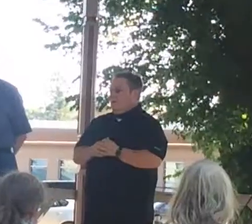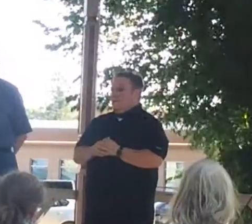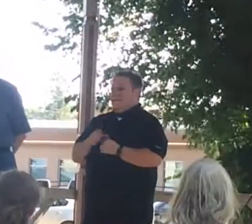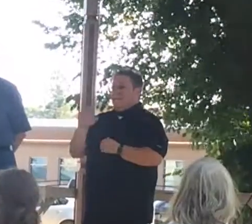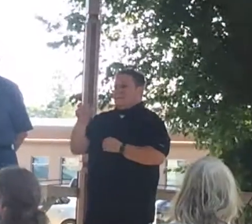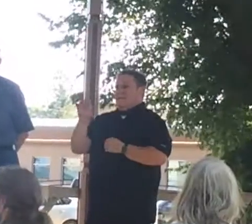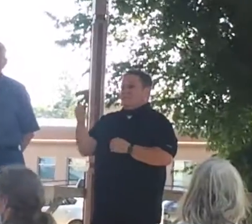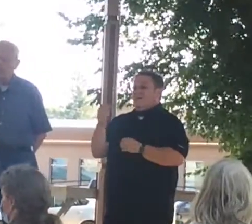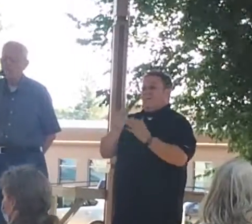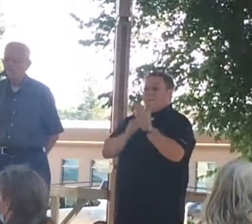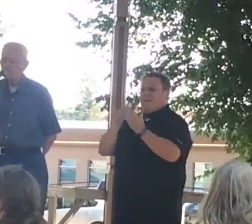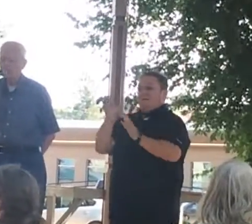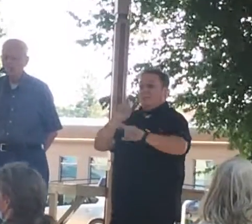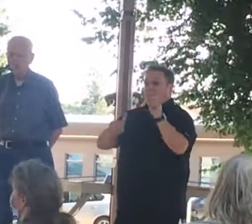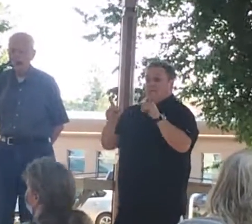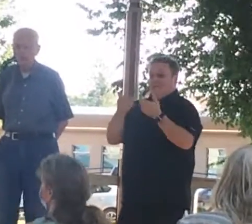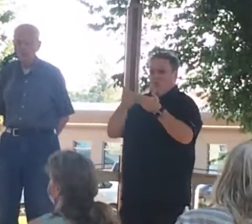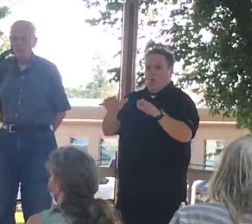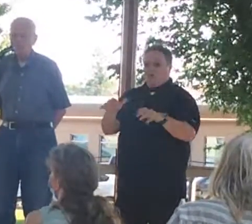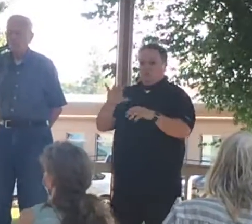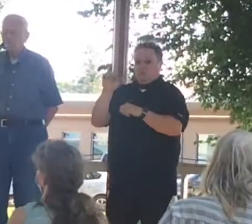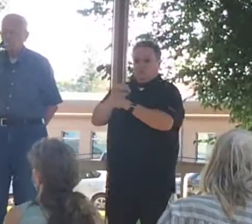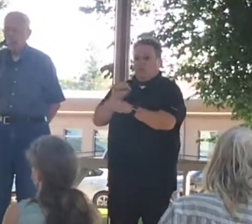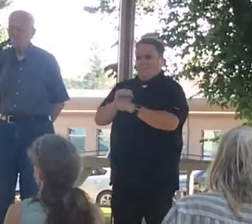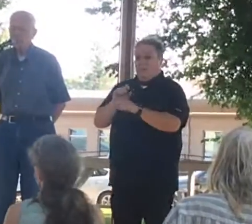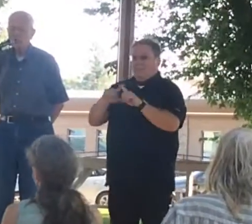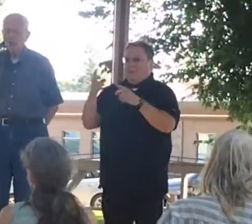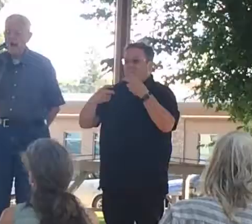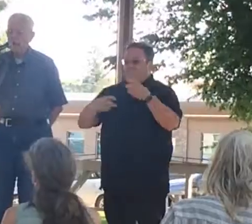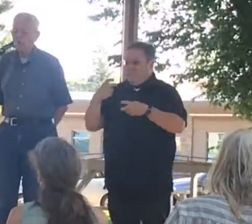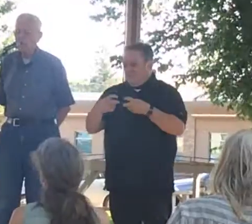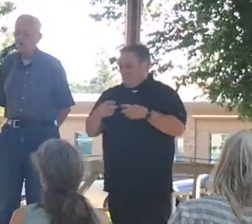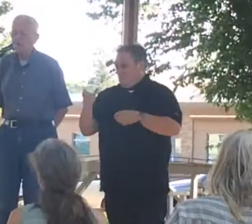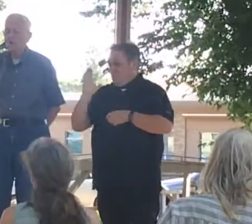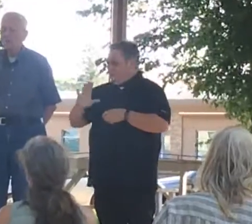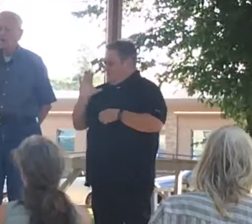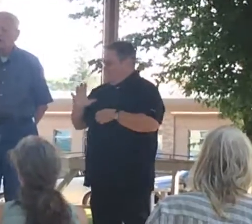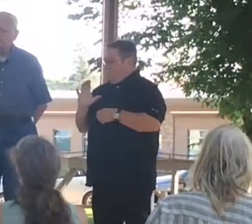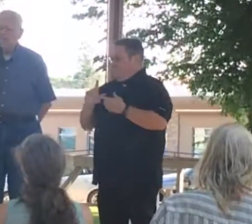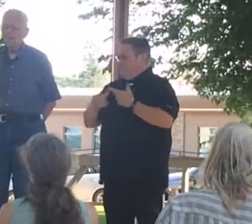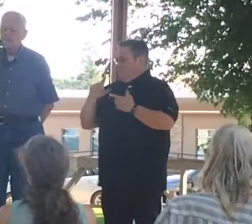Tens of millions of people have lost their jobs, but the problem goes back further